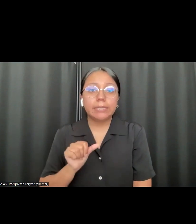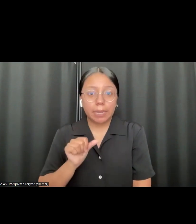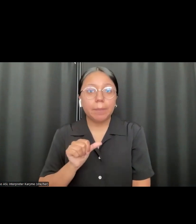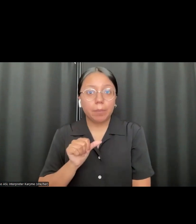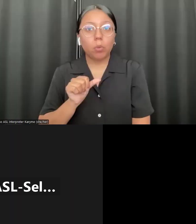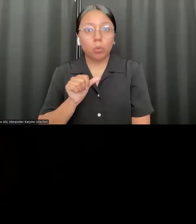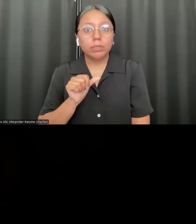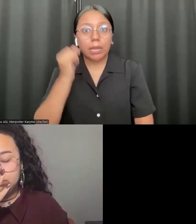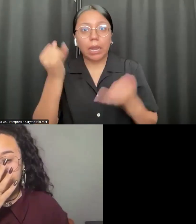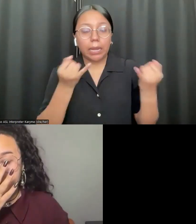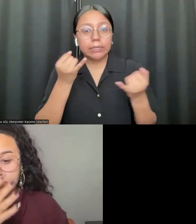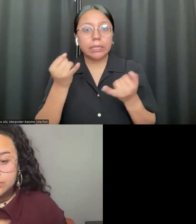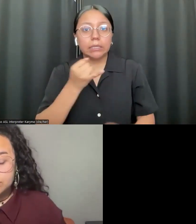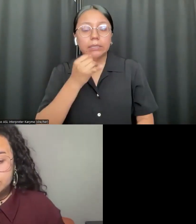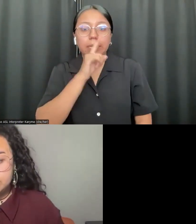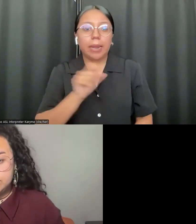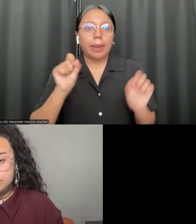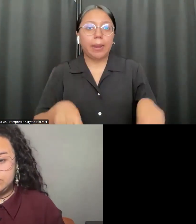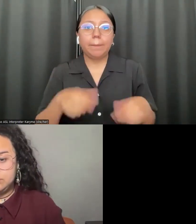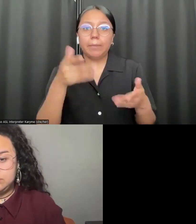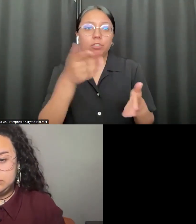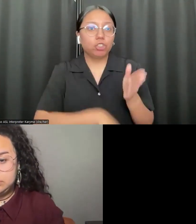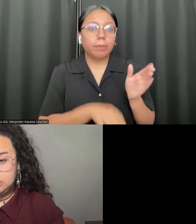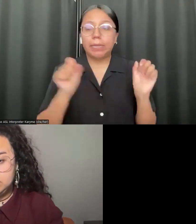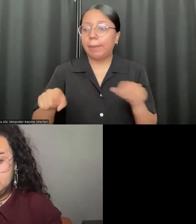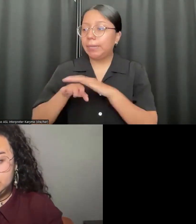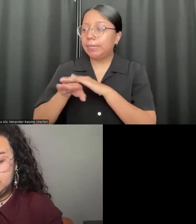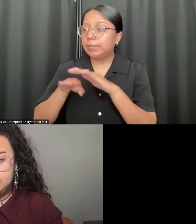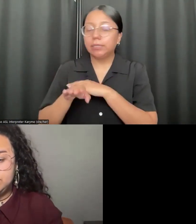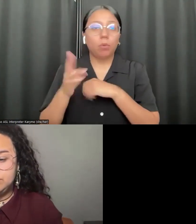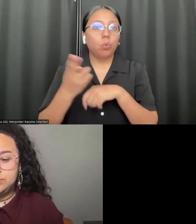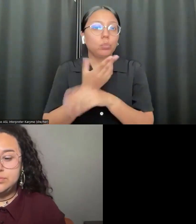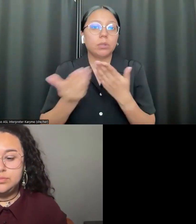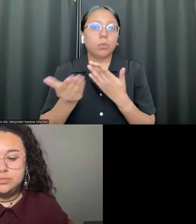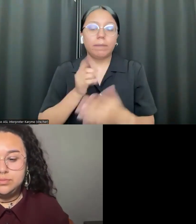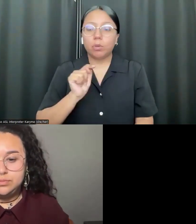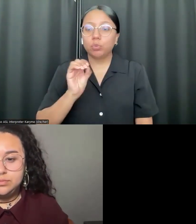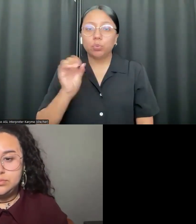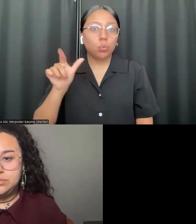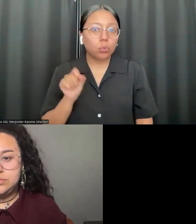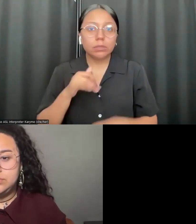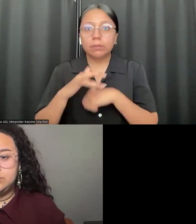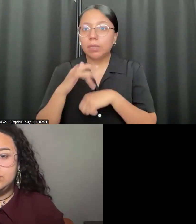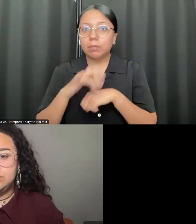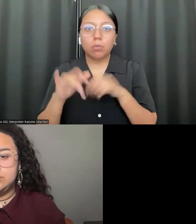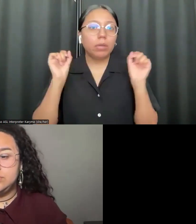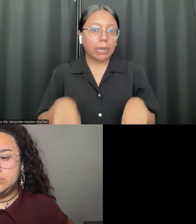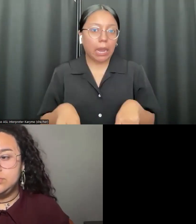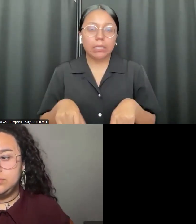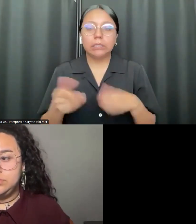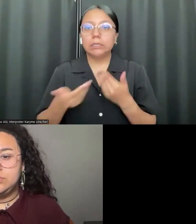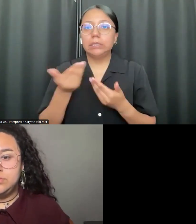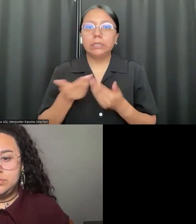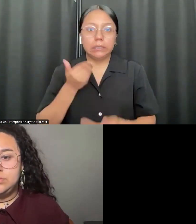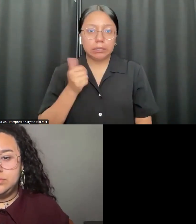is how I value it. It's use the tools you have that you can reach. Um, a lot of the stuff was last minute for me.